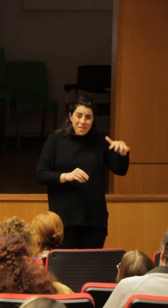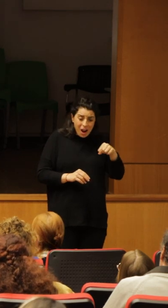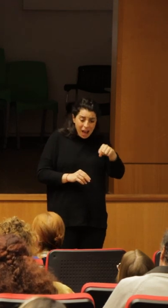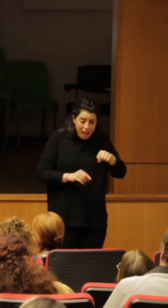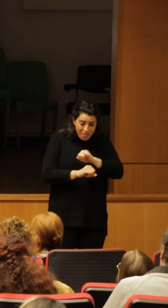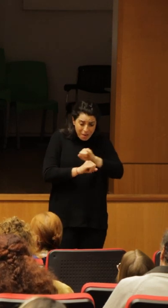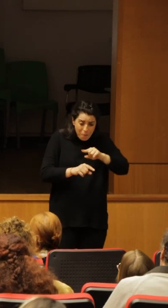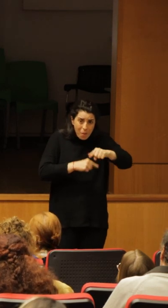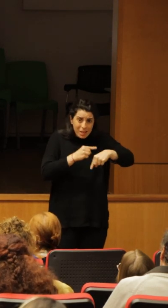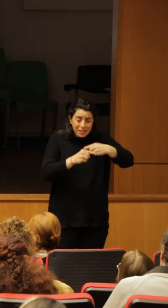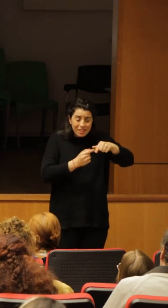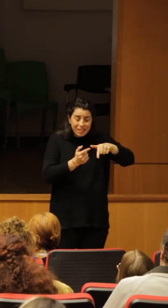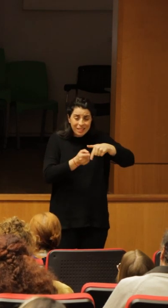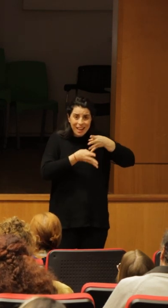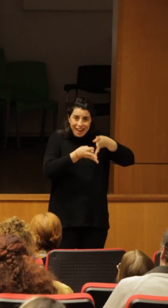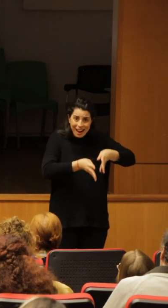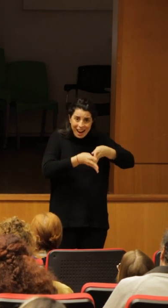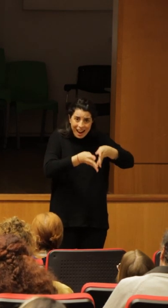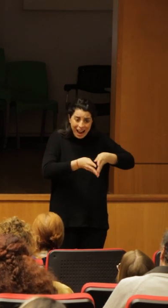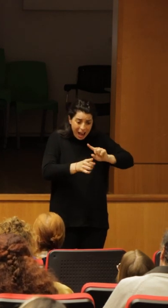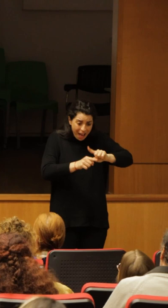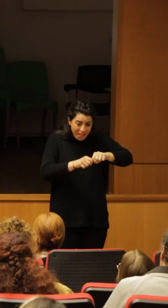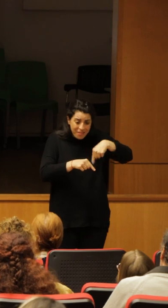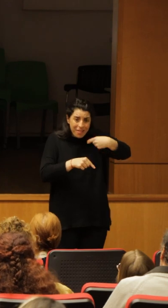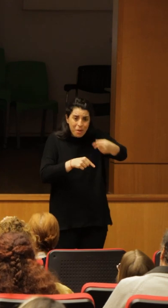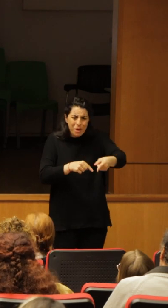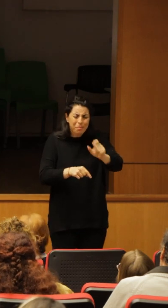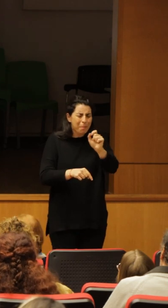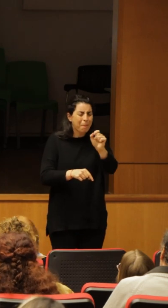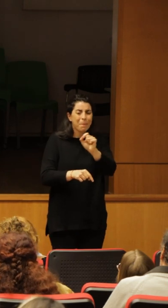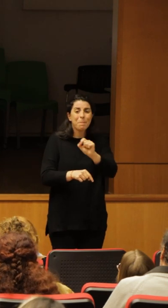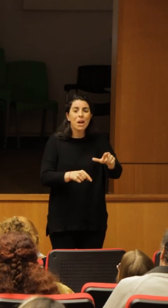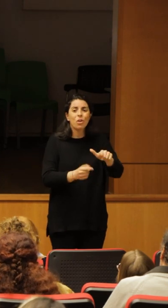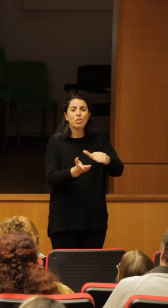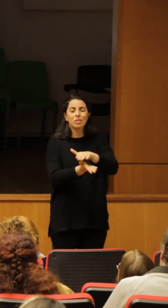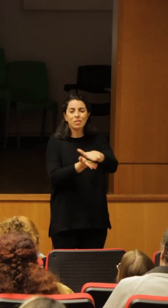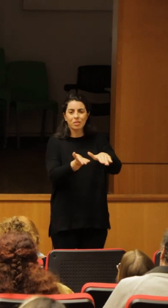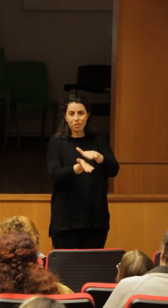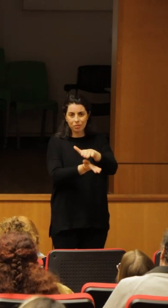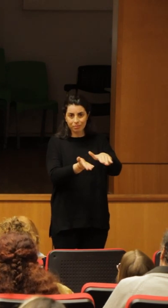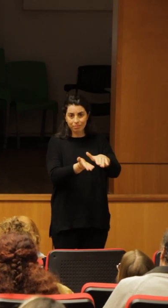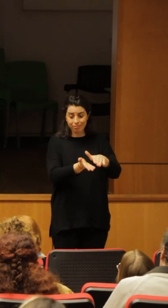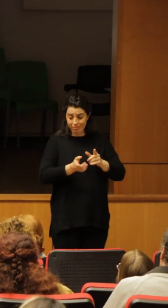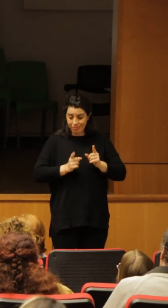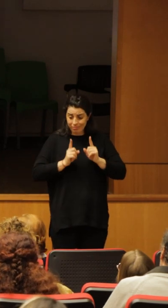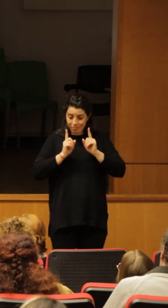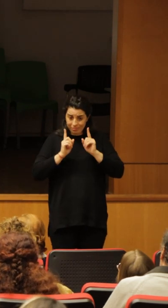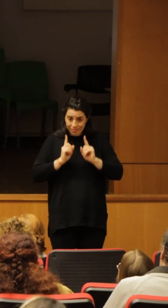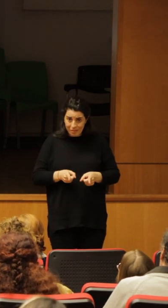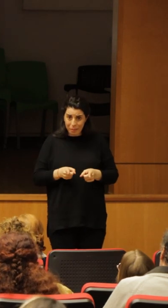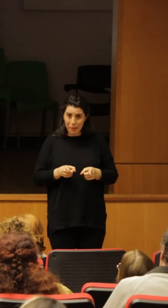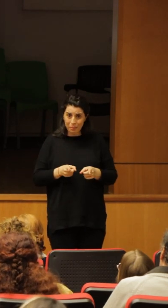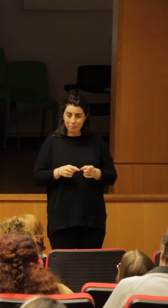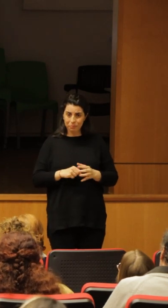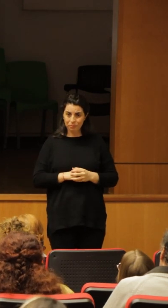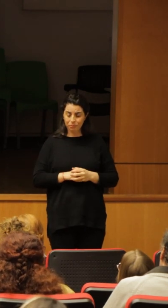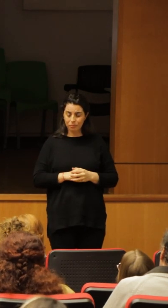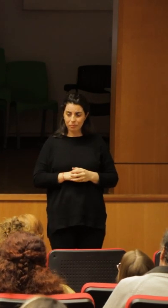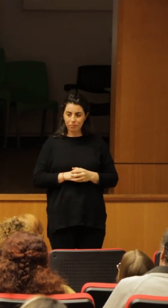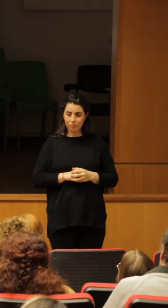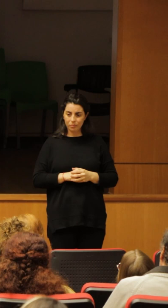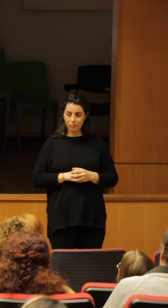invierno después de la guerra. And on top of that was astronomical hyperinflation. También encima había